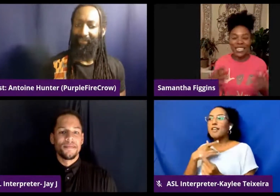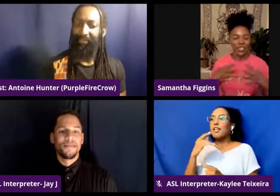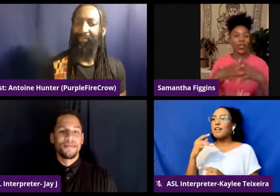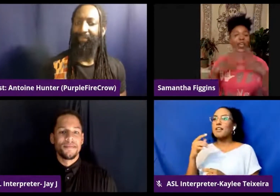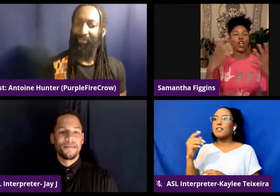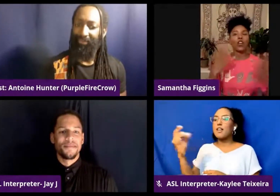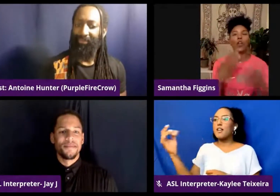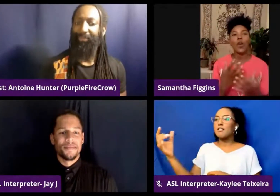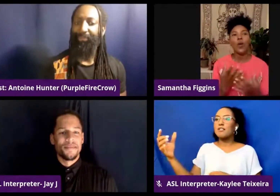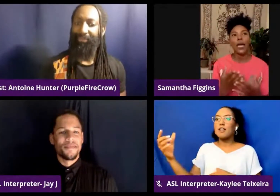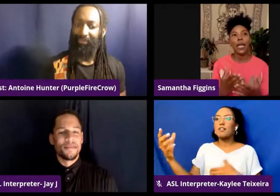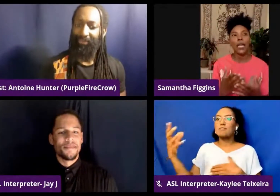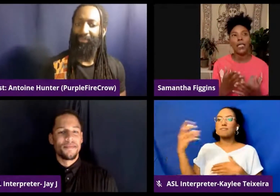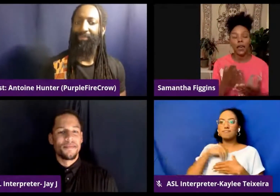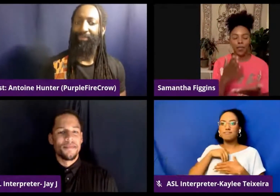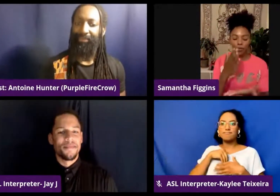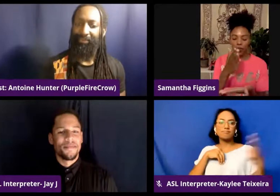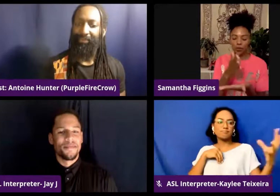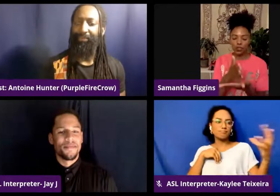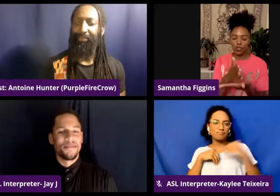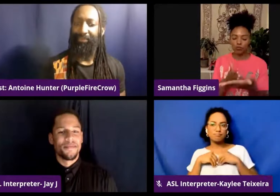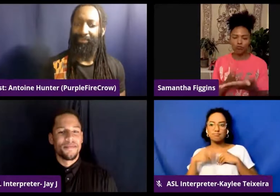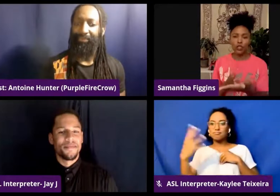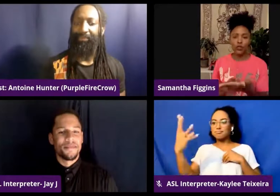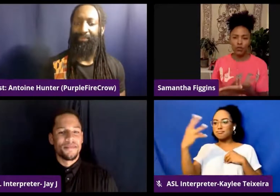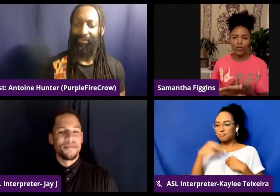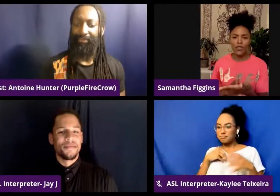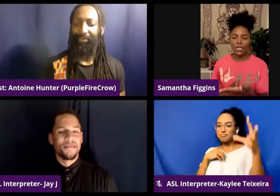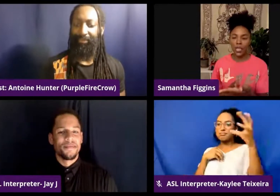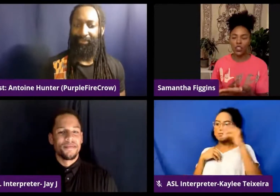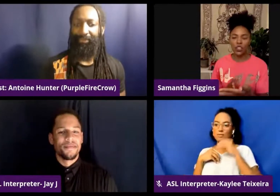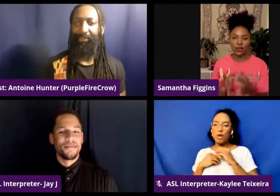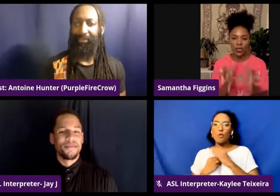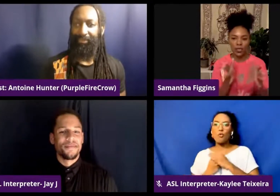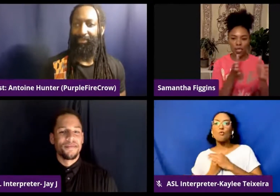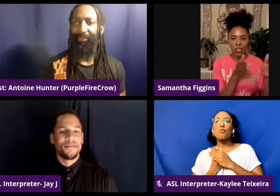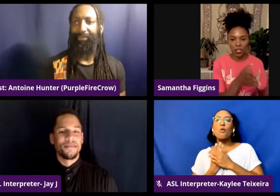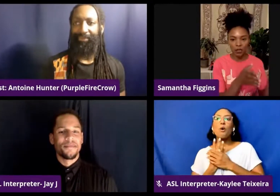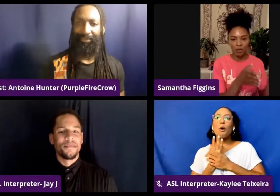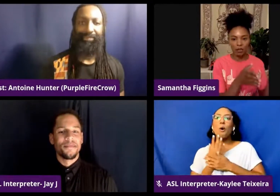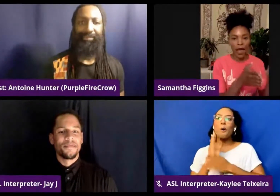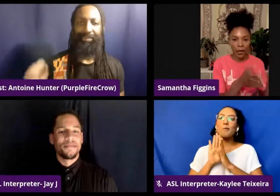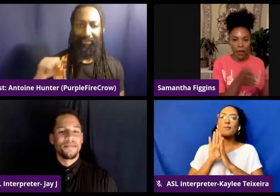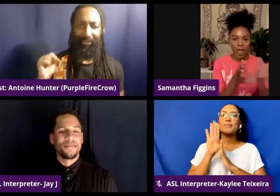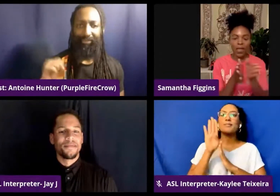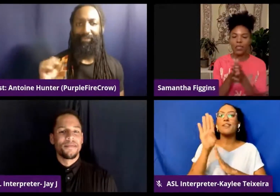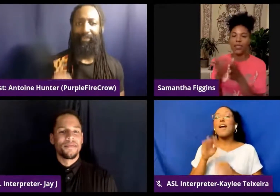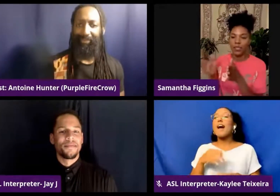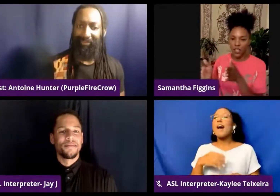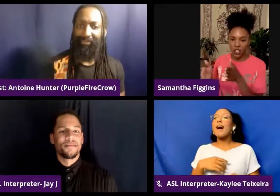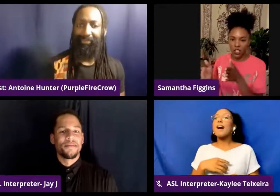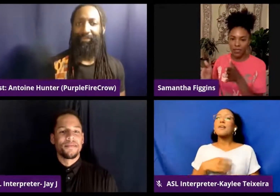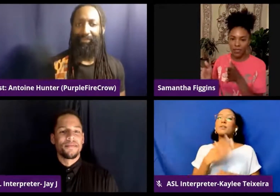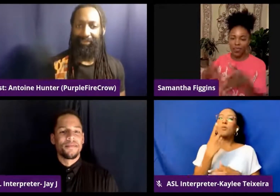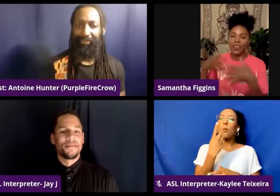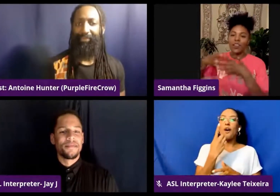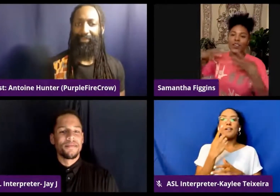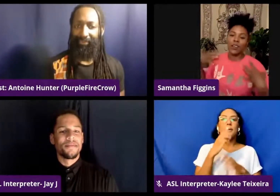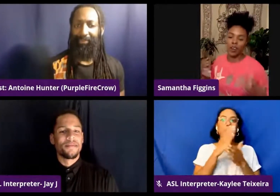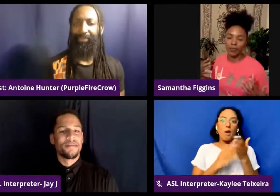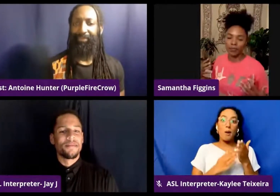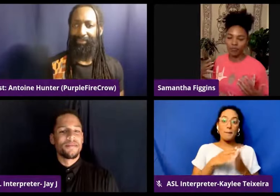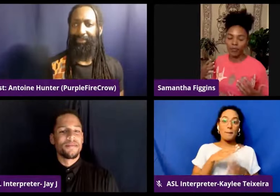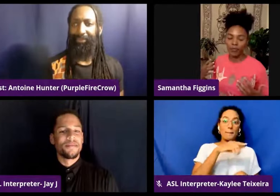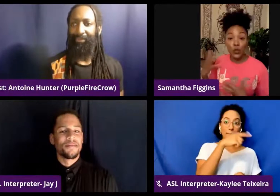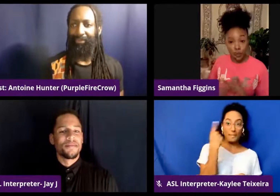I mean, so that I can grow. And there was 2 different sections. There was a section in black and white, and then the section in